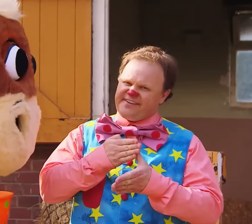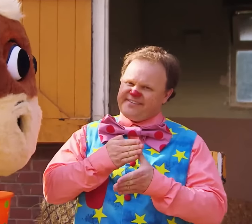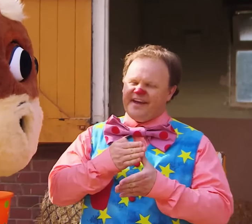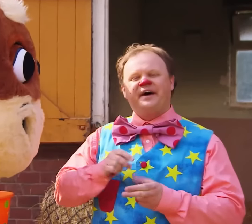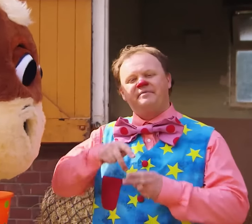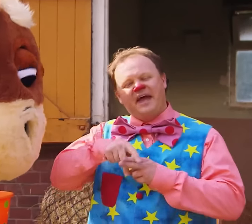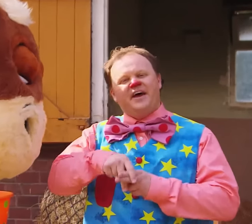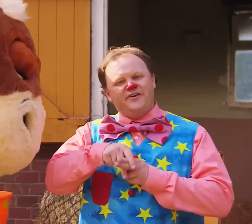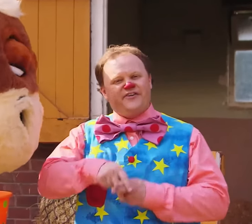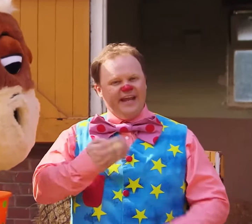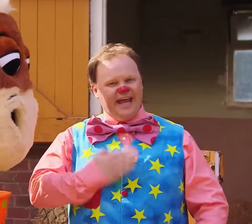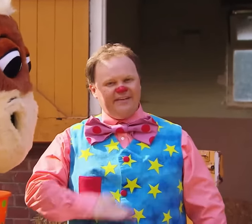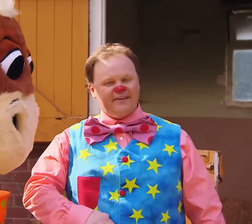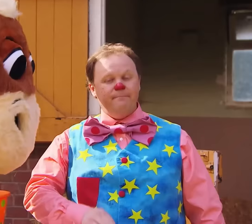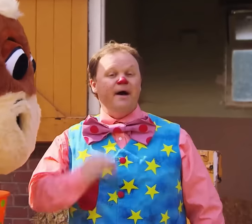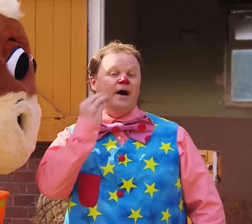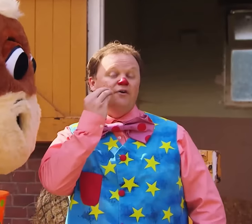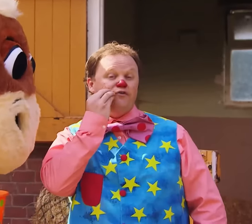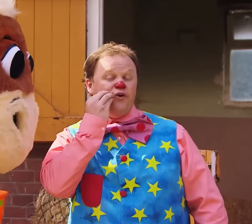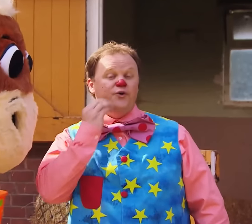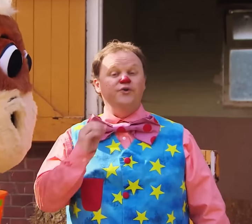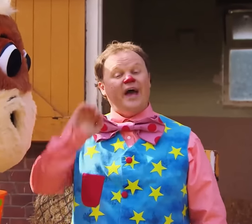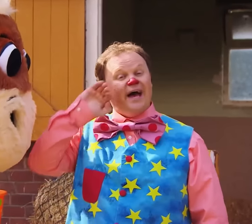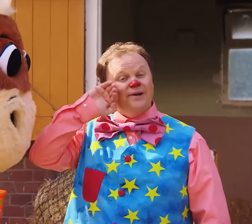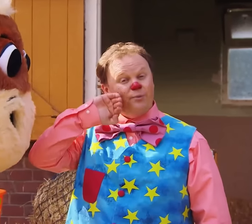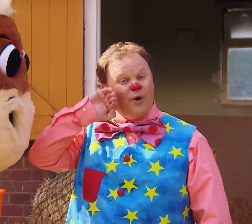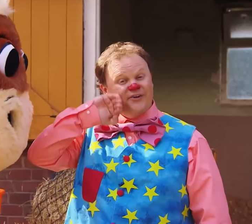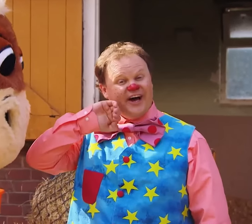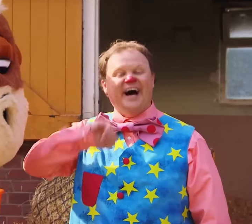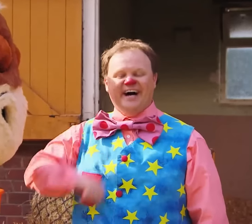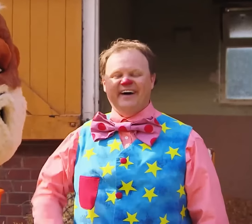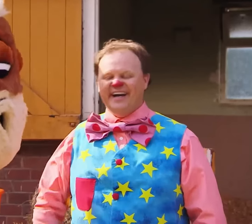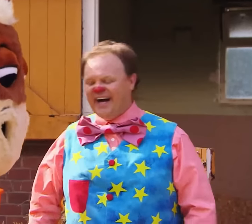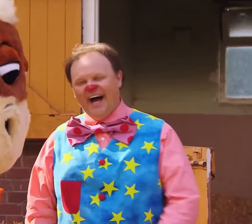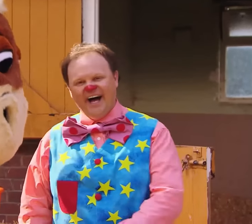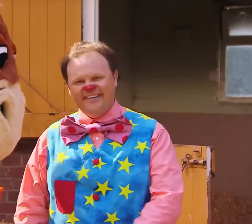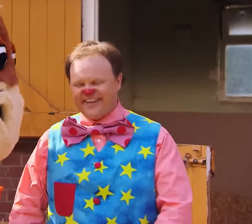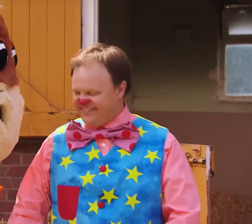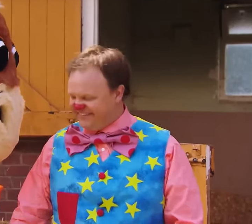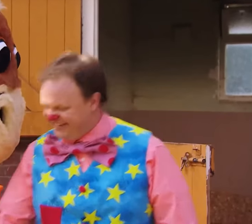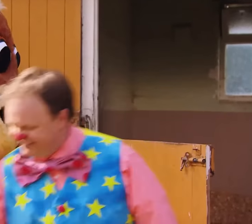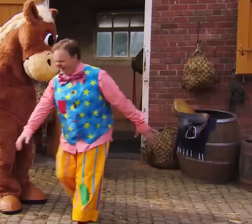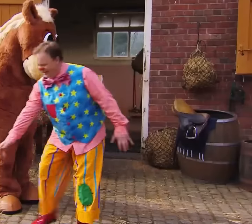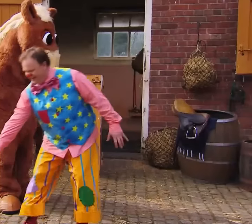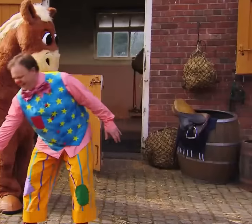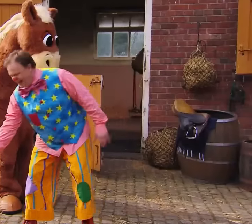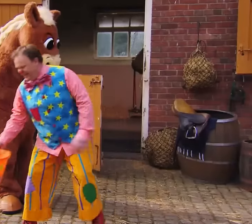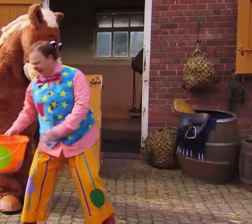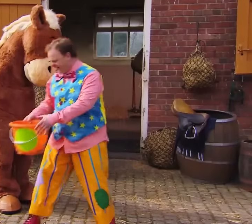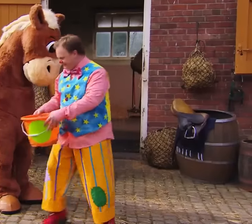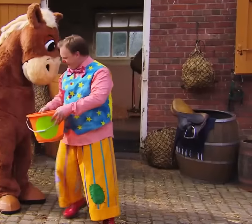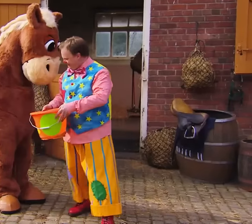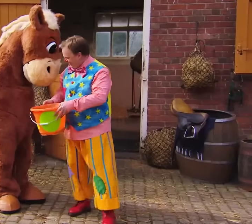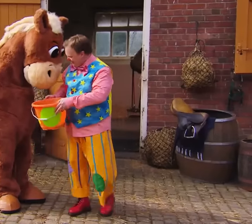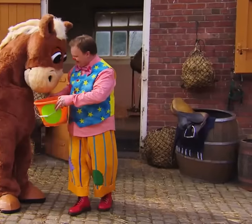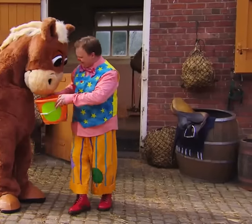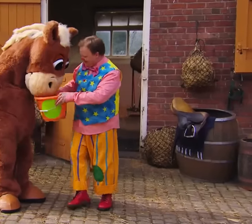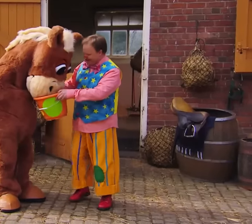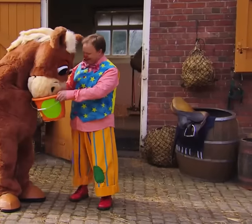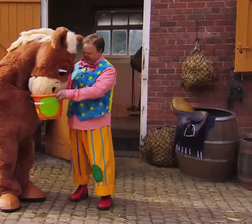first, she needs some food and water. I'll just get something. There you go, Spotty. Dig in.